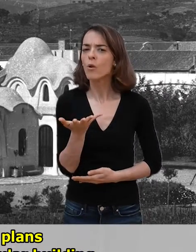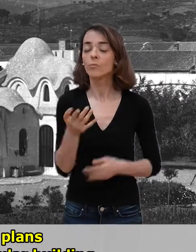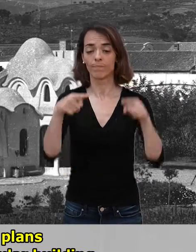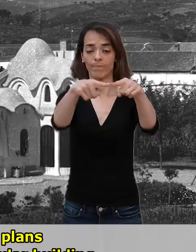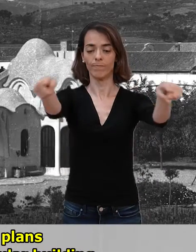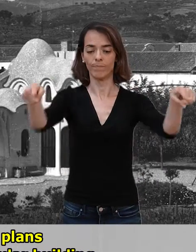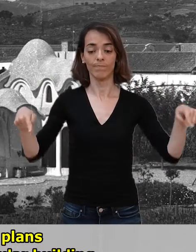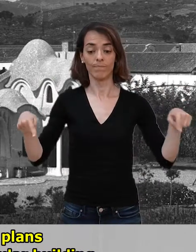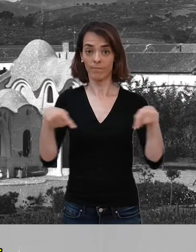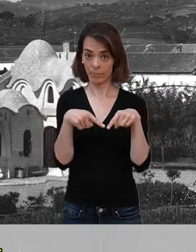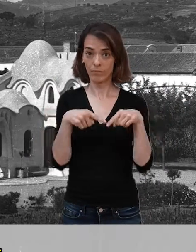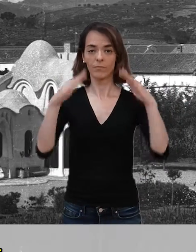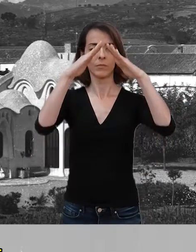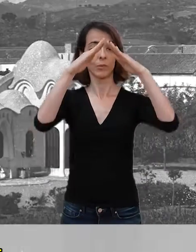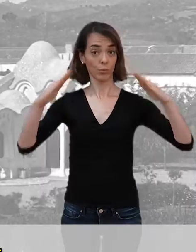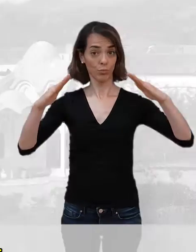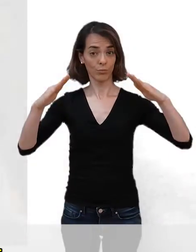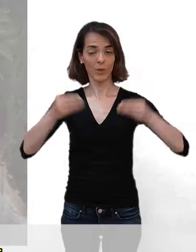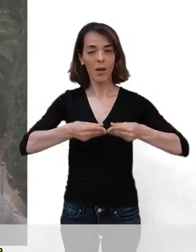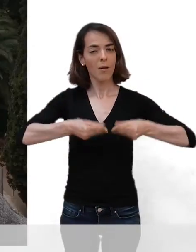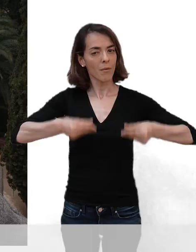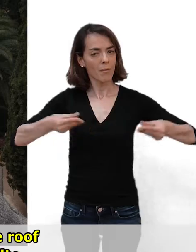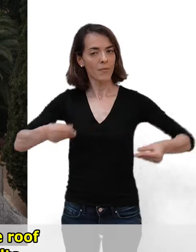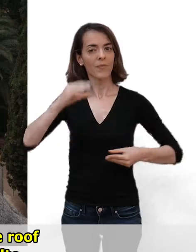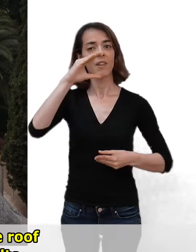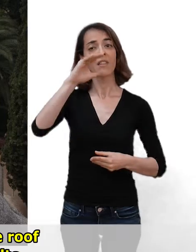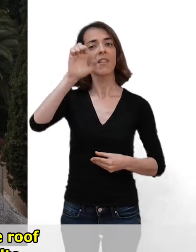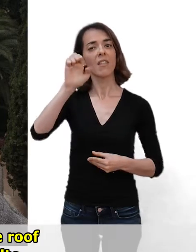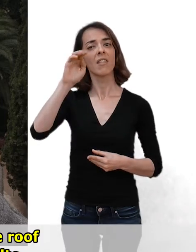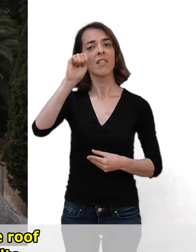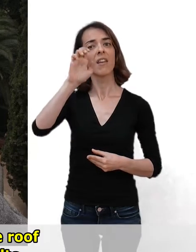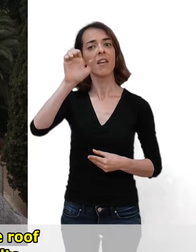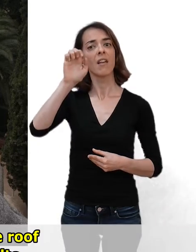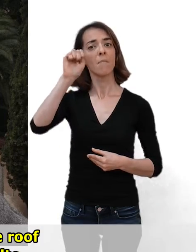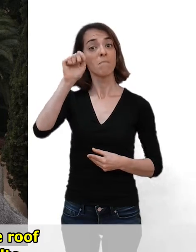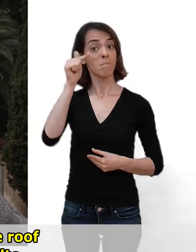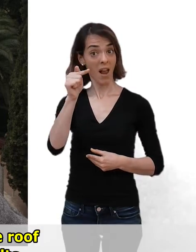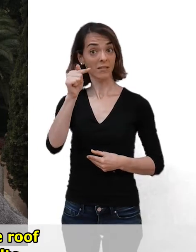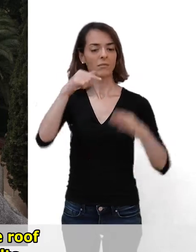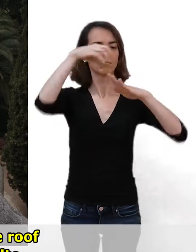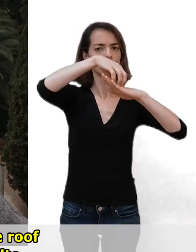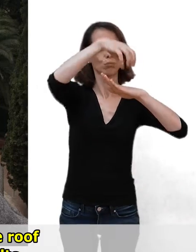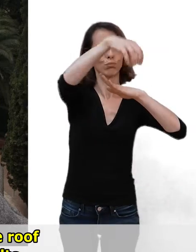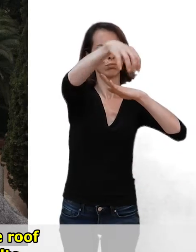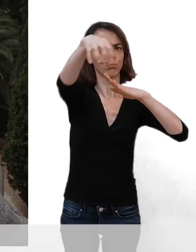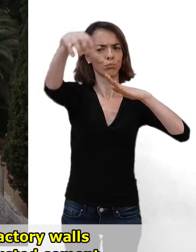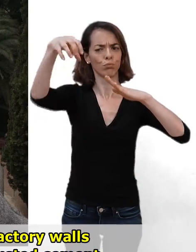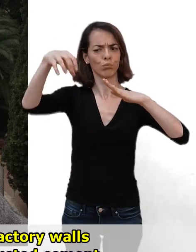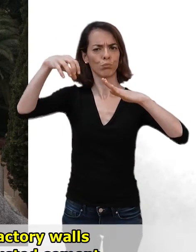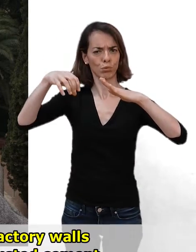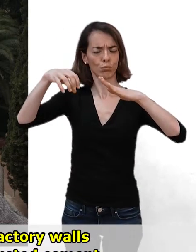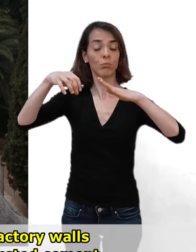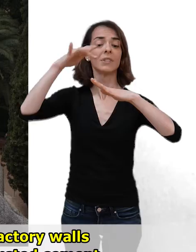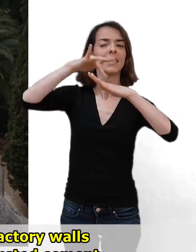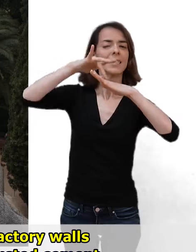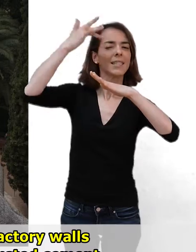one-story rectangular building with a pitched roof. Afterwards, he clad the roof with brick-faced vaults,